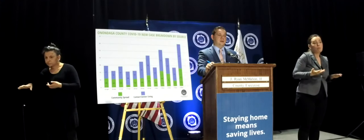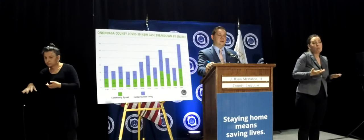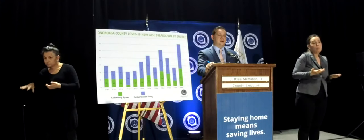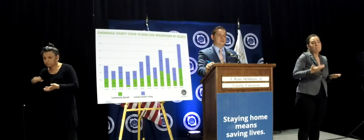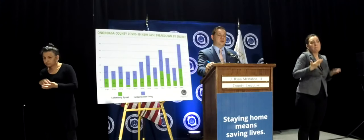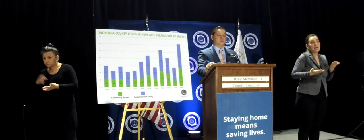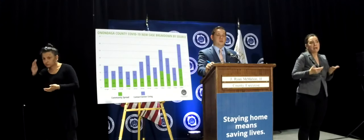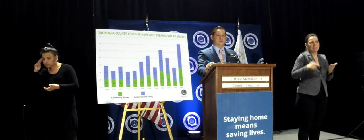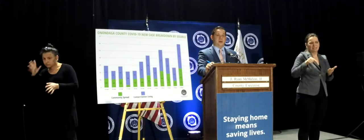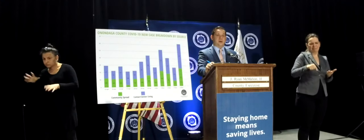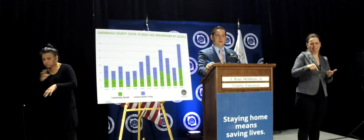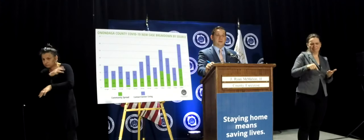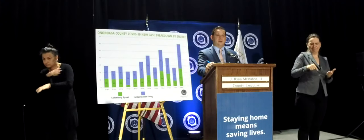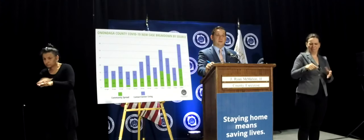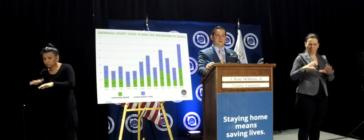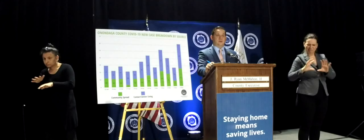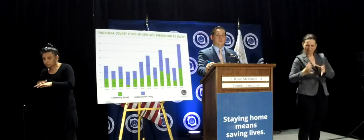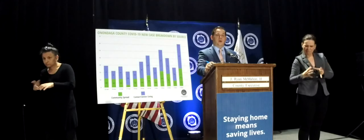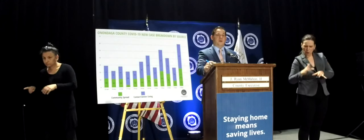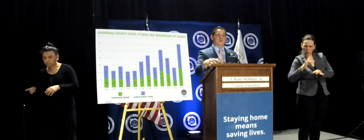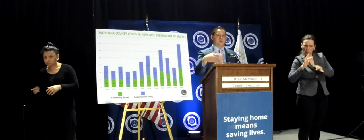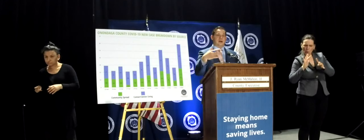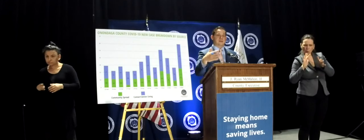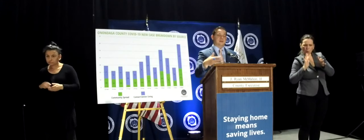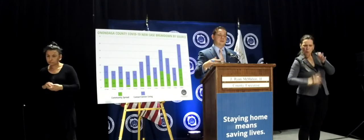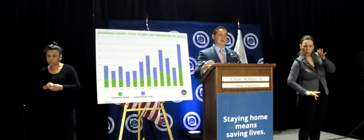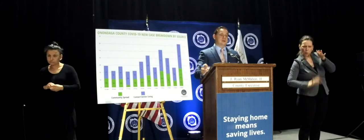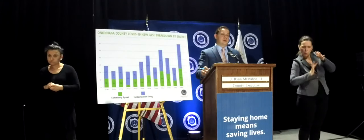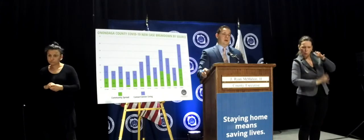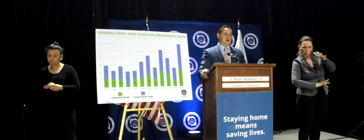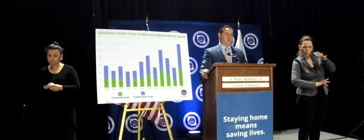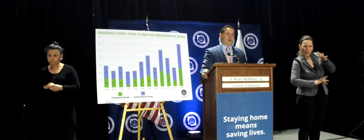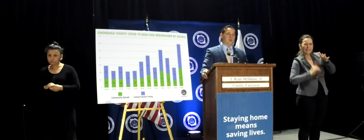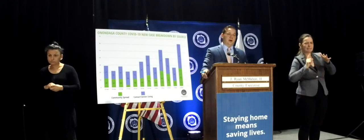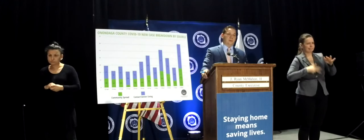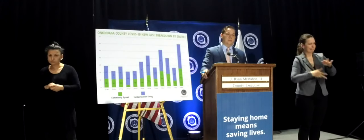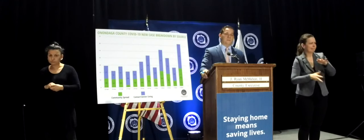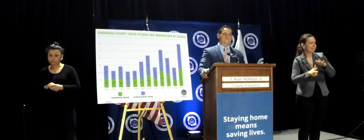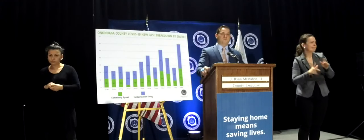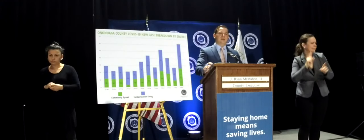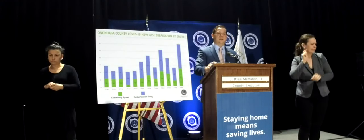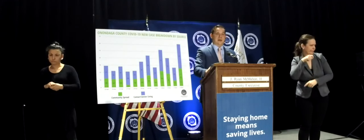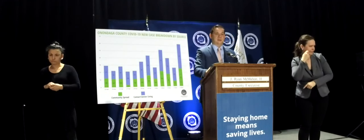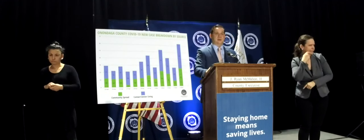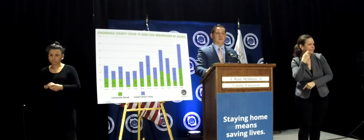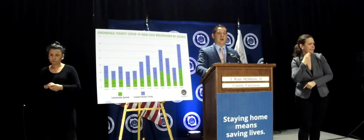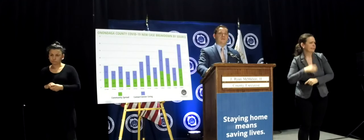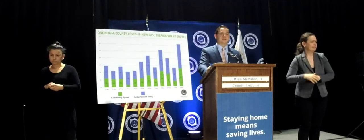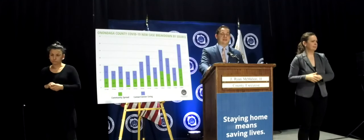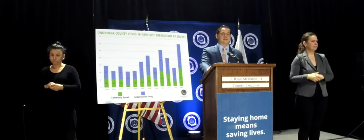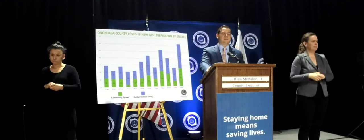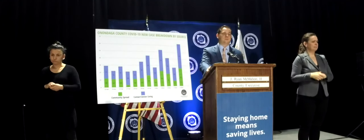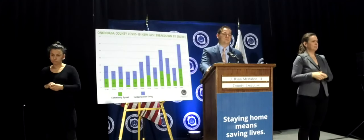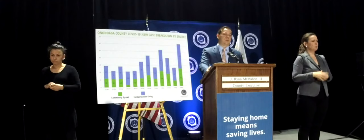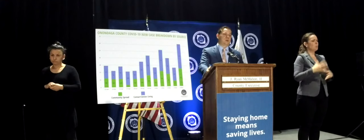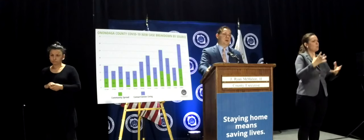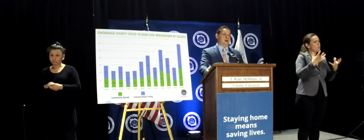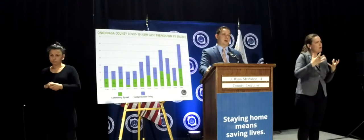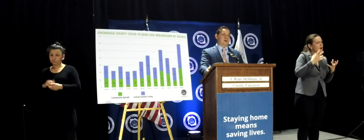in a certain municipality and overall in this process, we're going to want to get that demographic